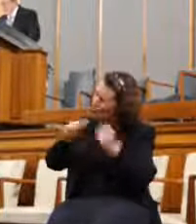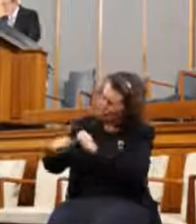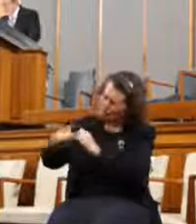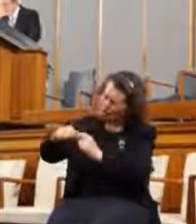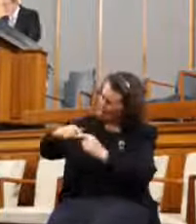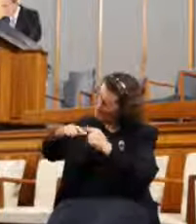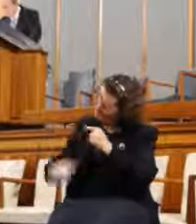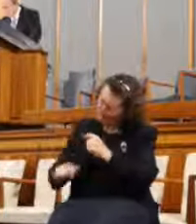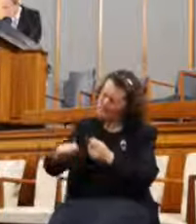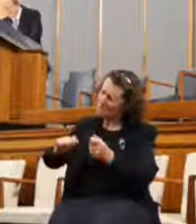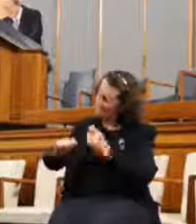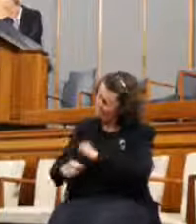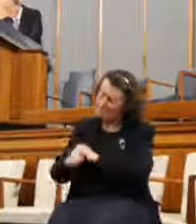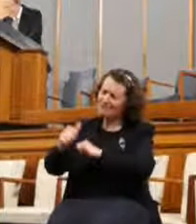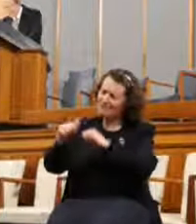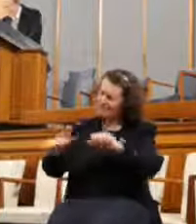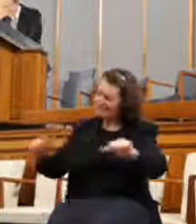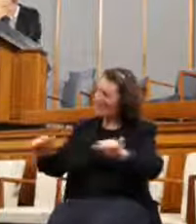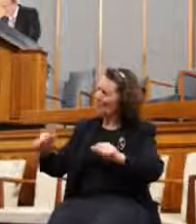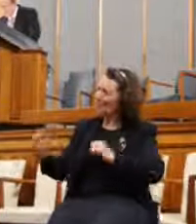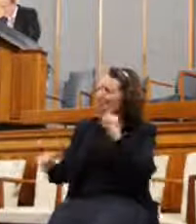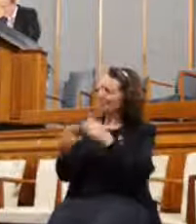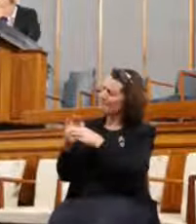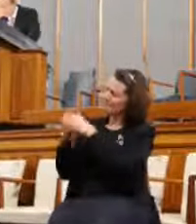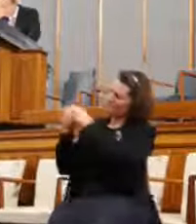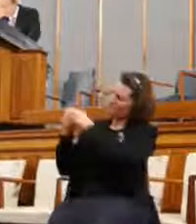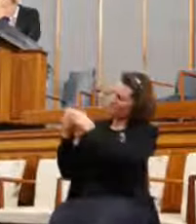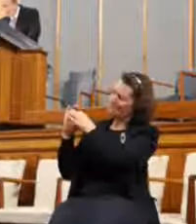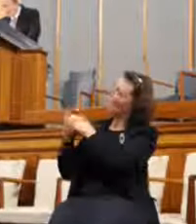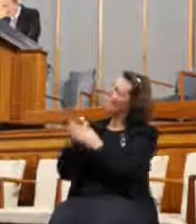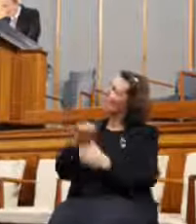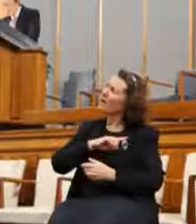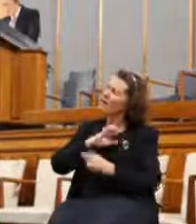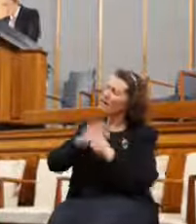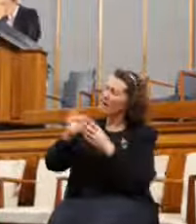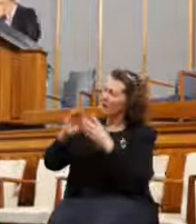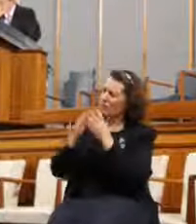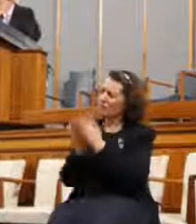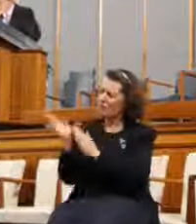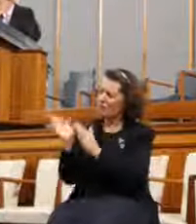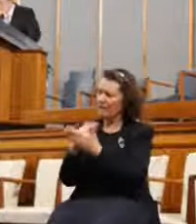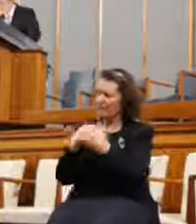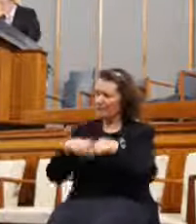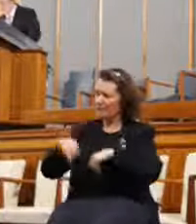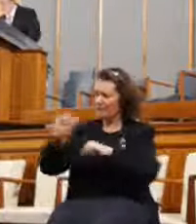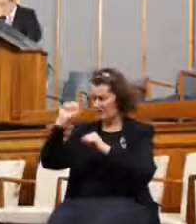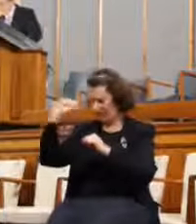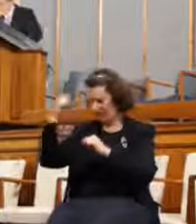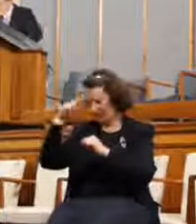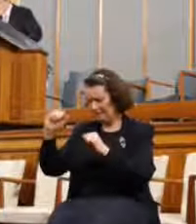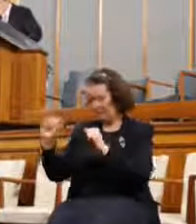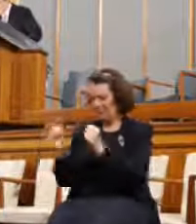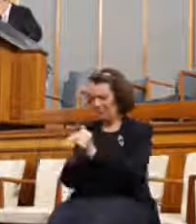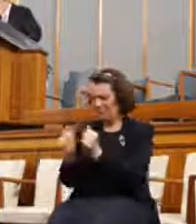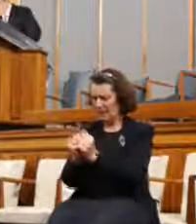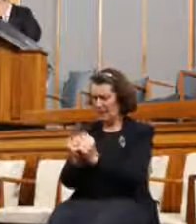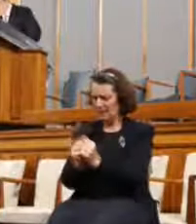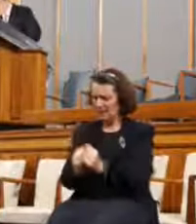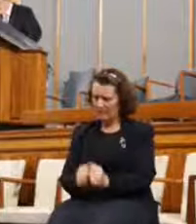We ask these things in the name of our Saviour, for his sake. Amen.